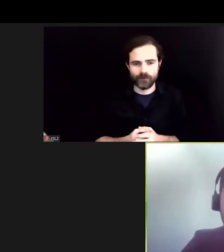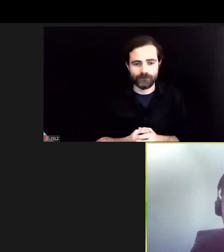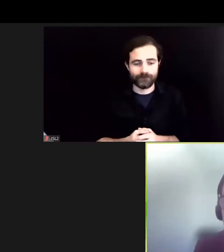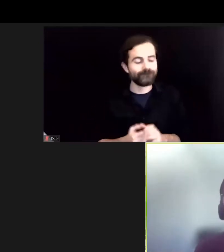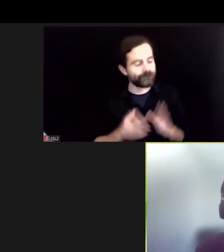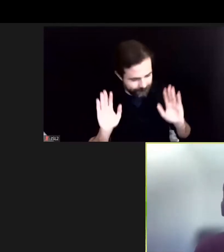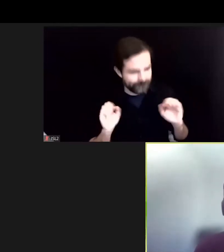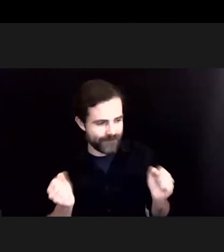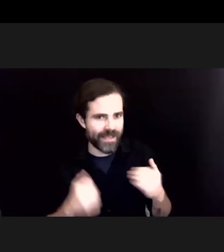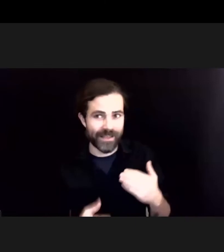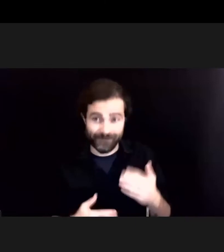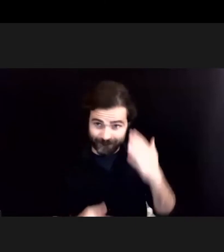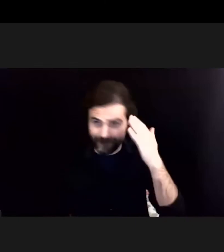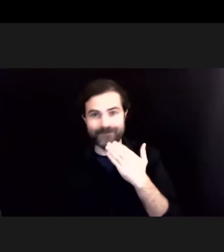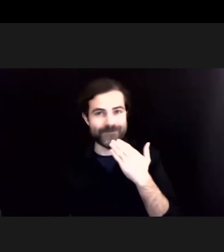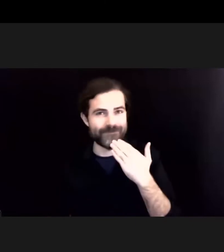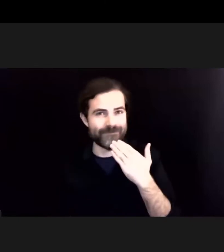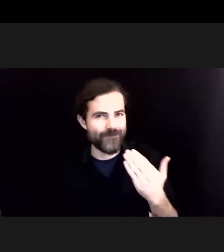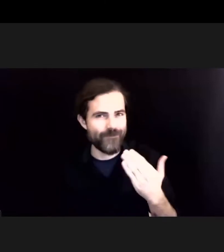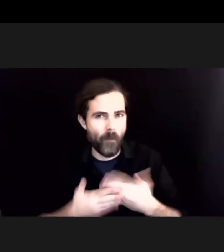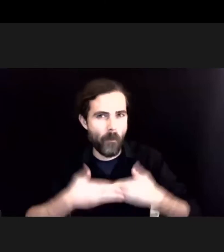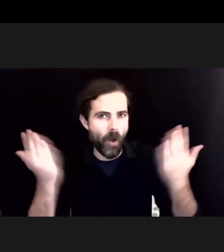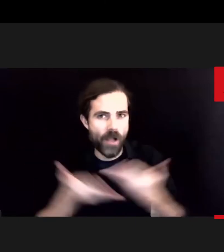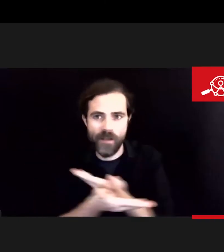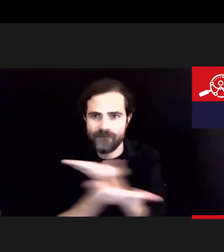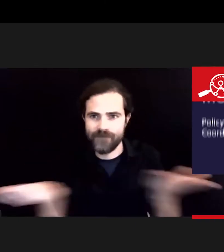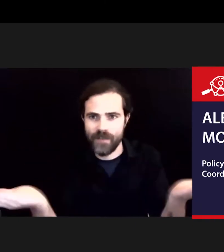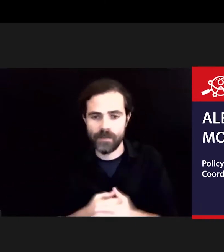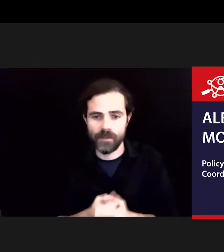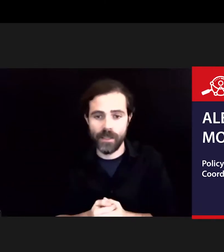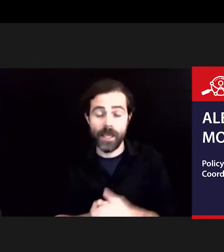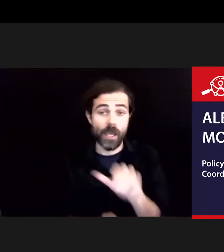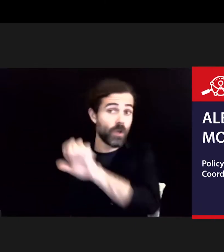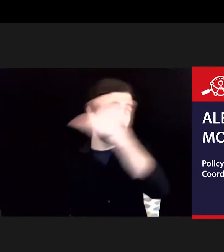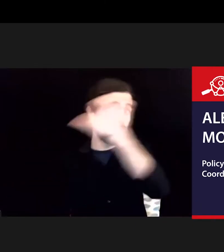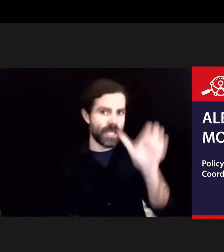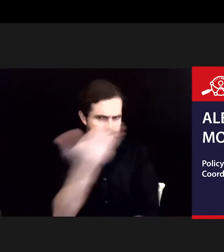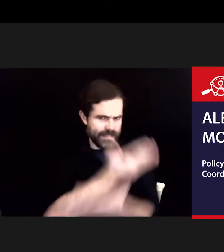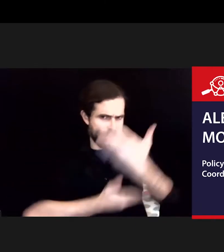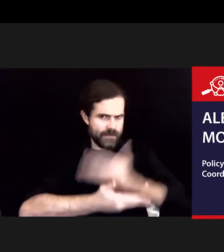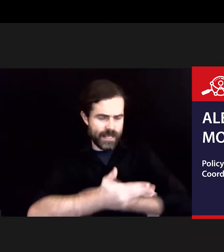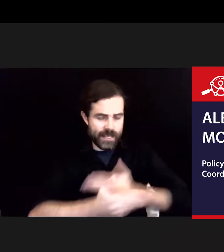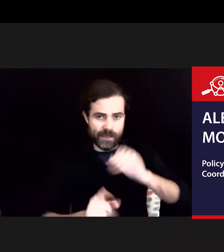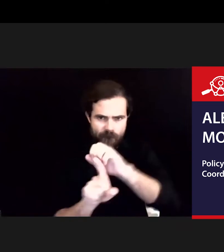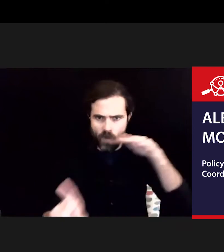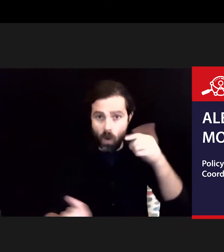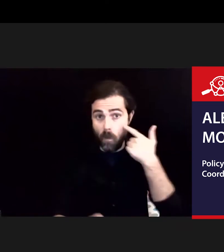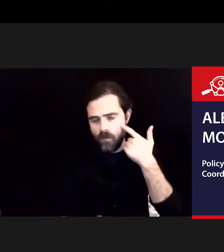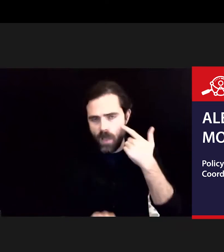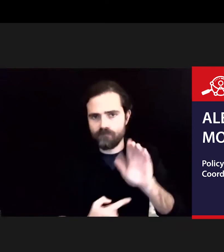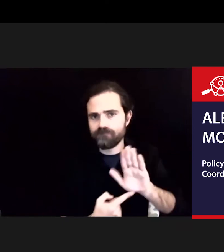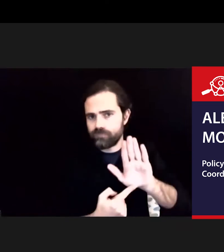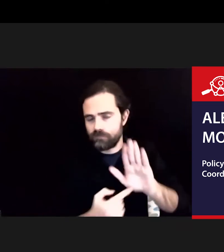Well, for EDF, you know, EDF, the European Disability Forum, I will just give a little bit of an introduction to